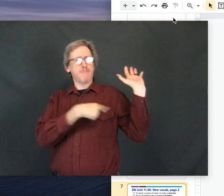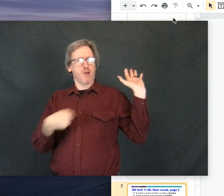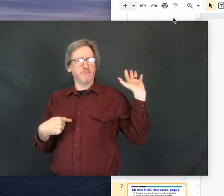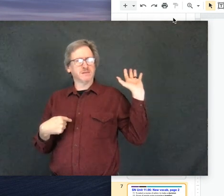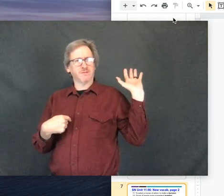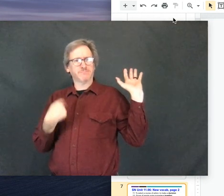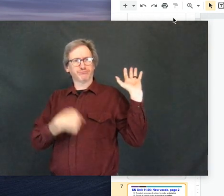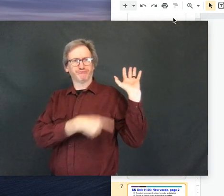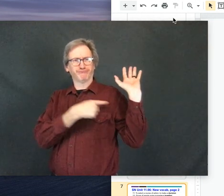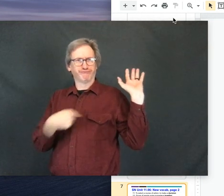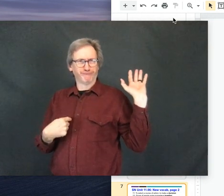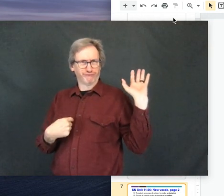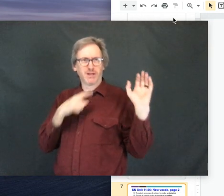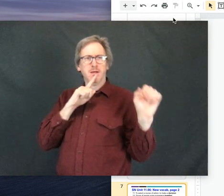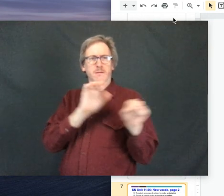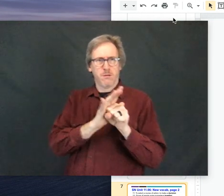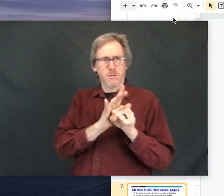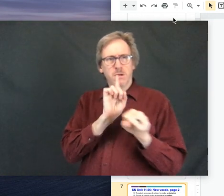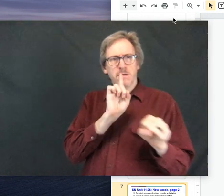I promise, right?